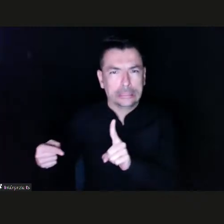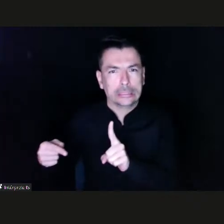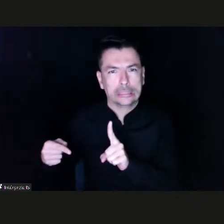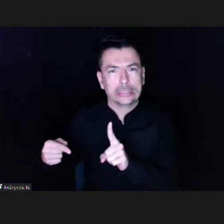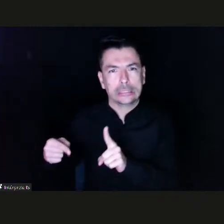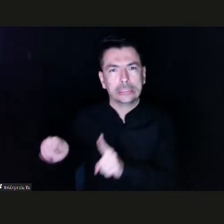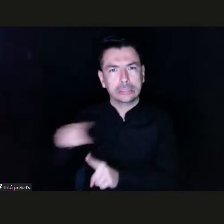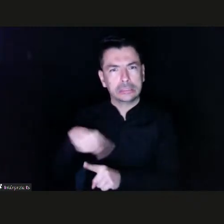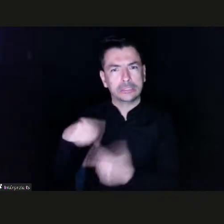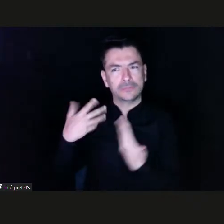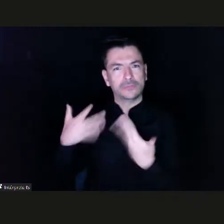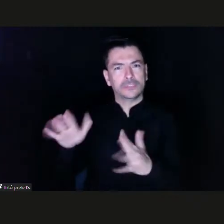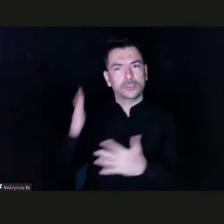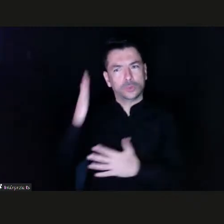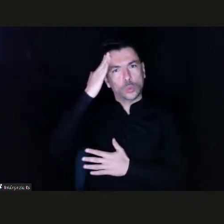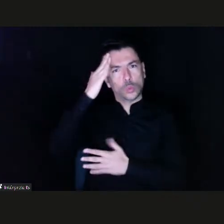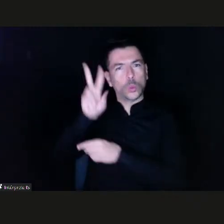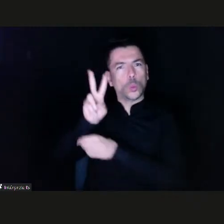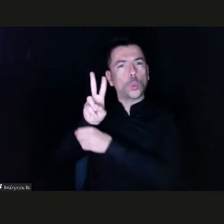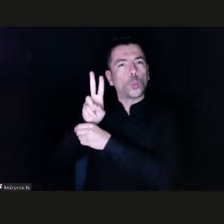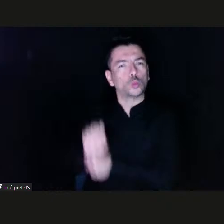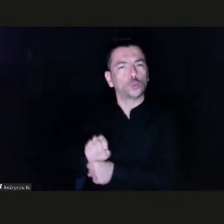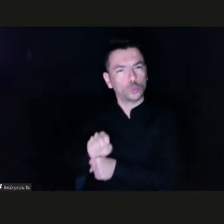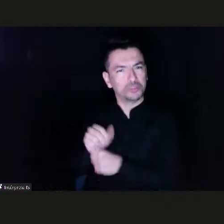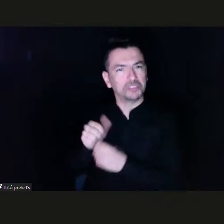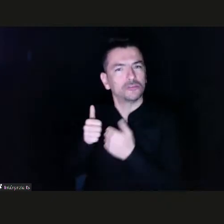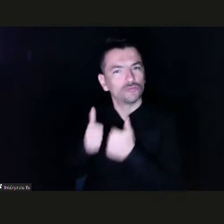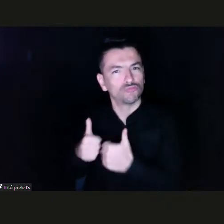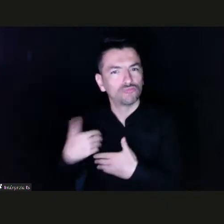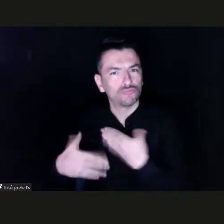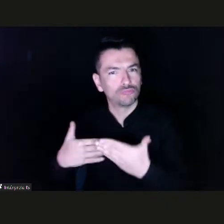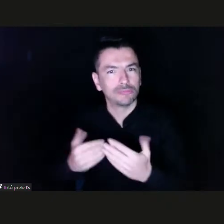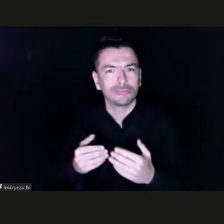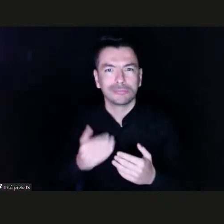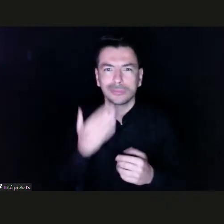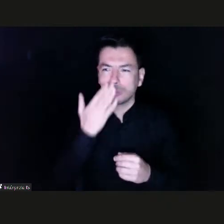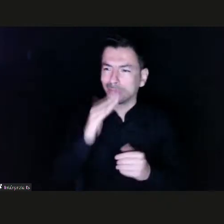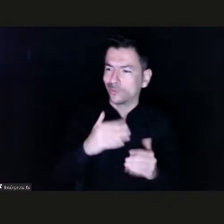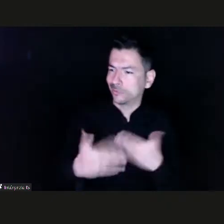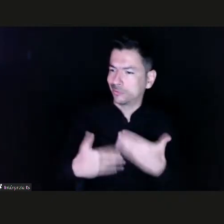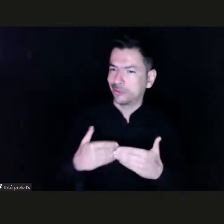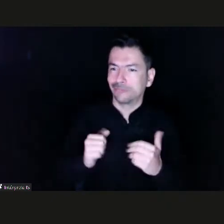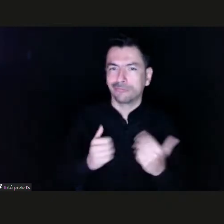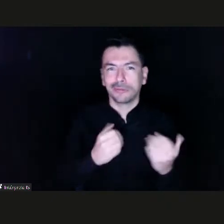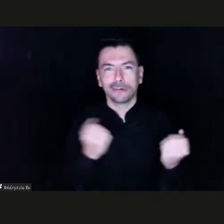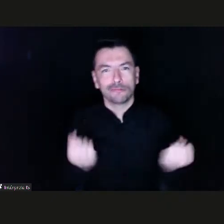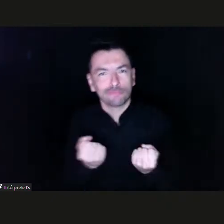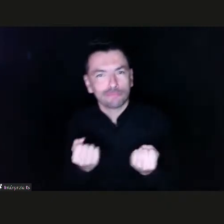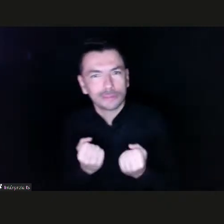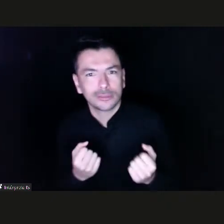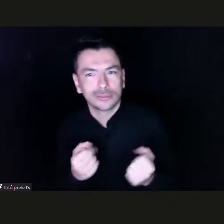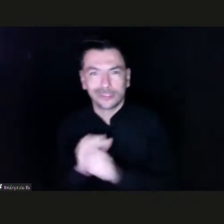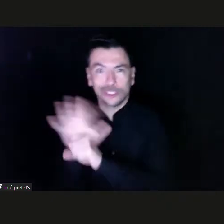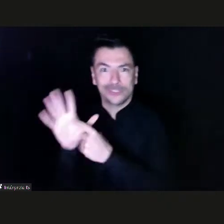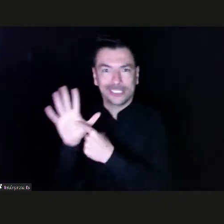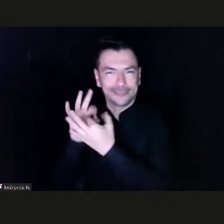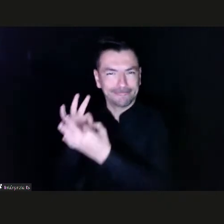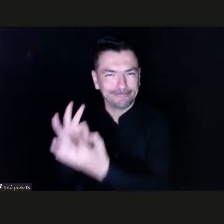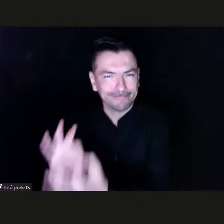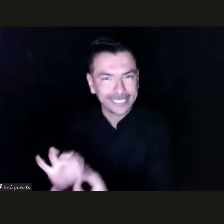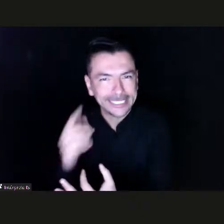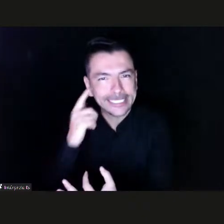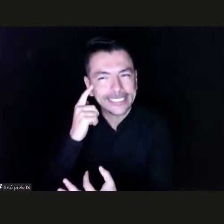to make real what was the normal thing for all of us in former times, in